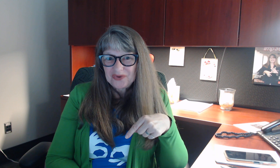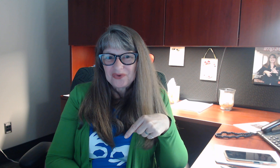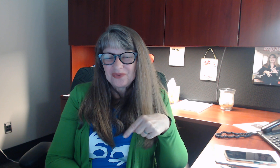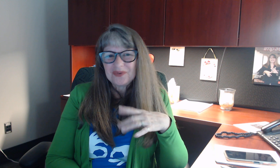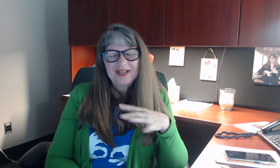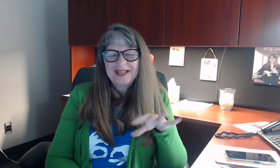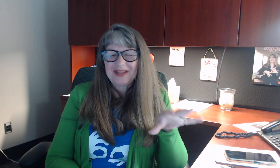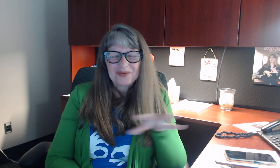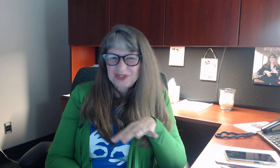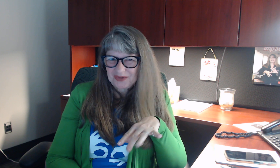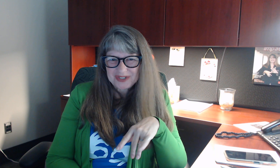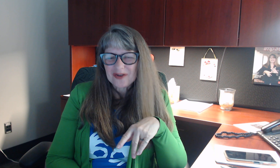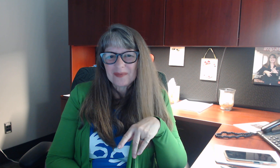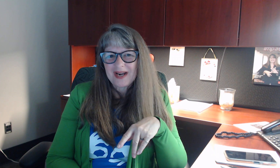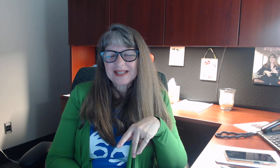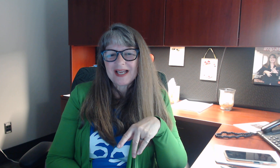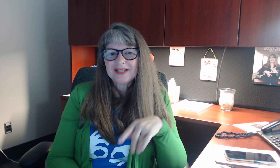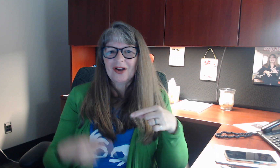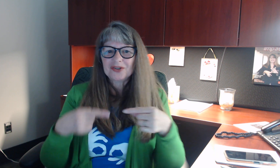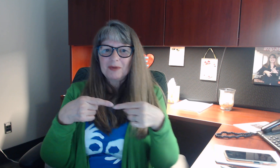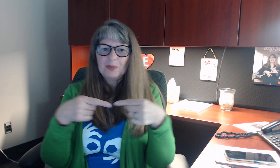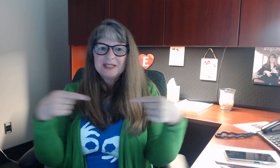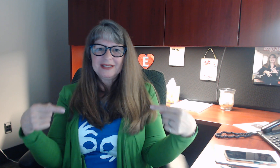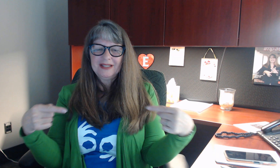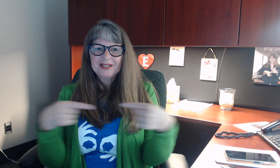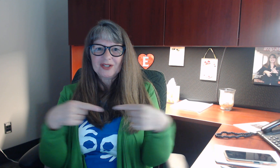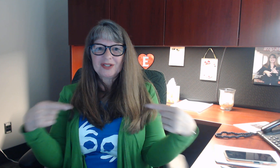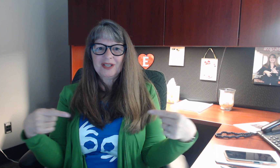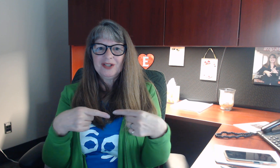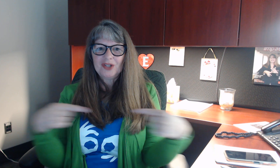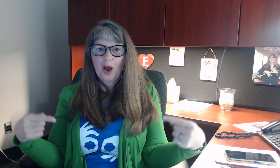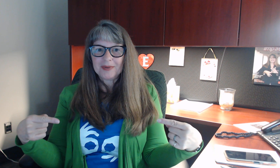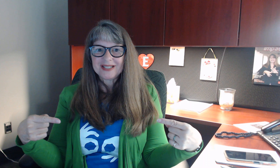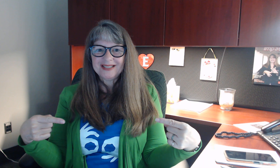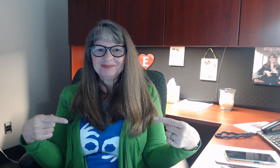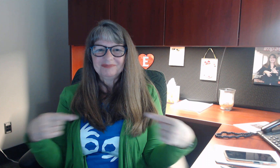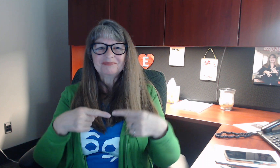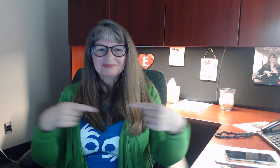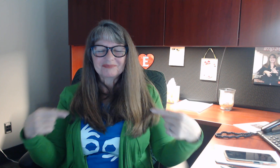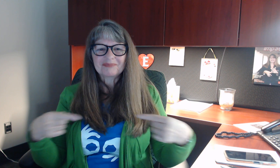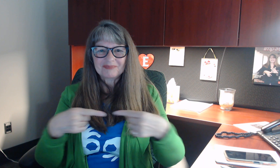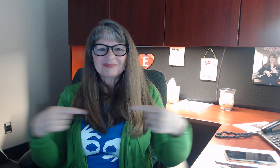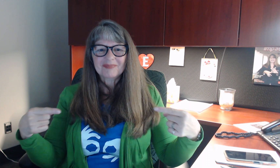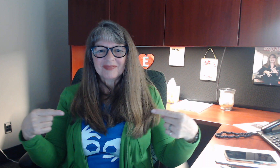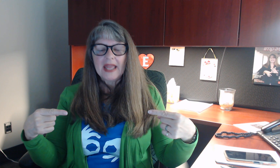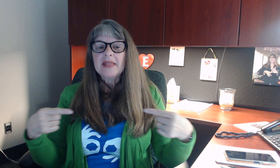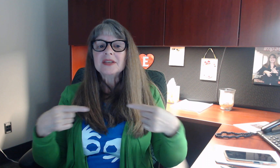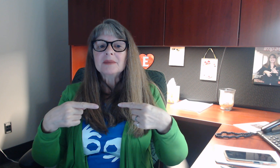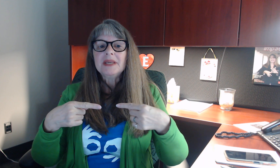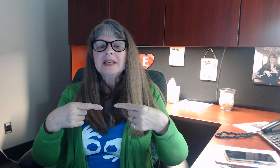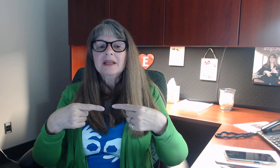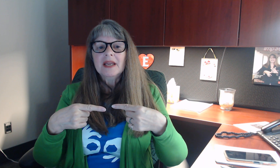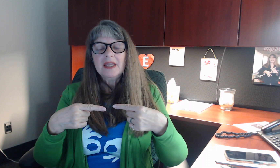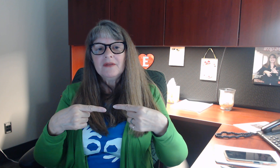do that was close together, but I decided not to. Remember, we did this is the opposite. This could be even